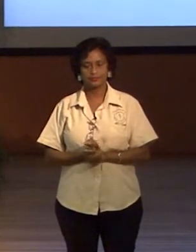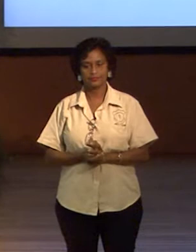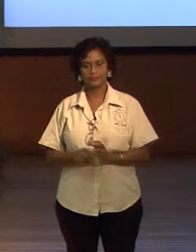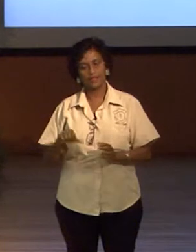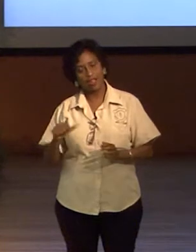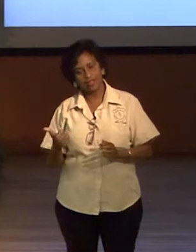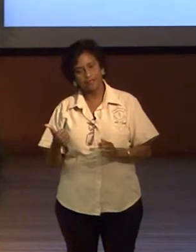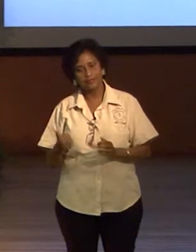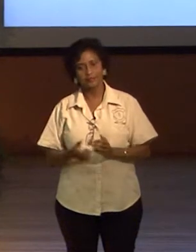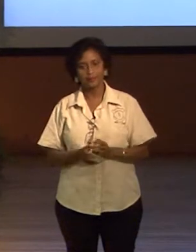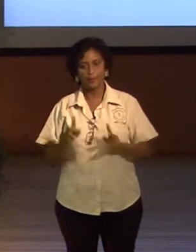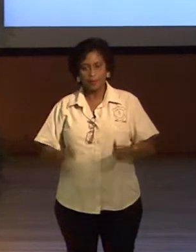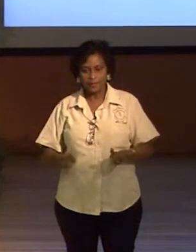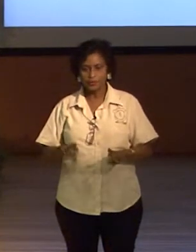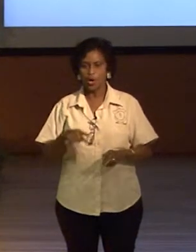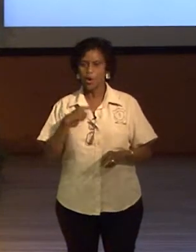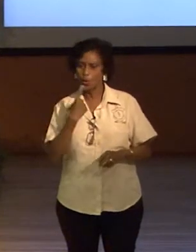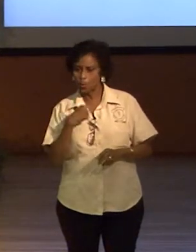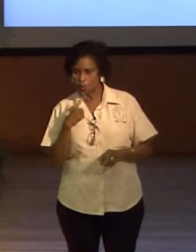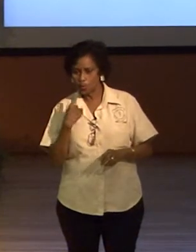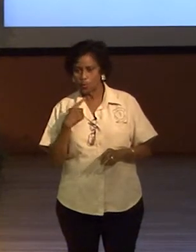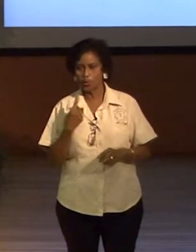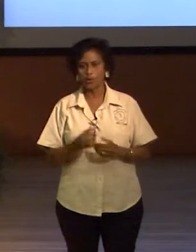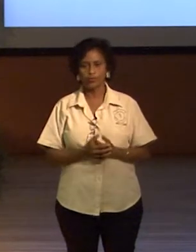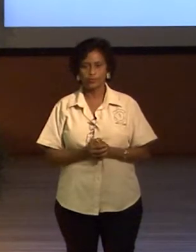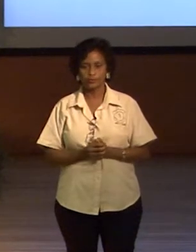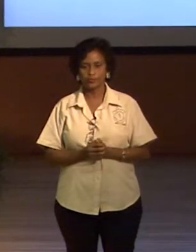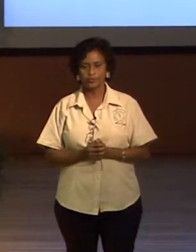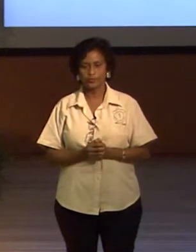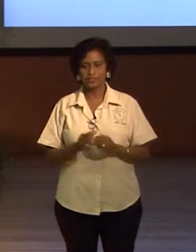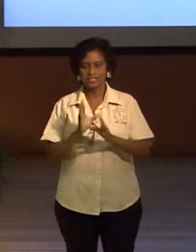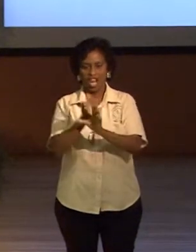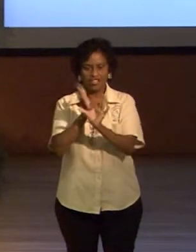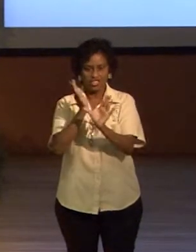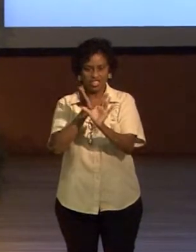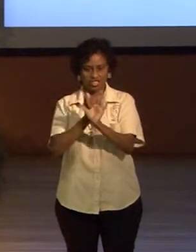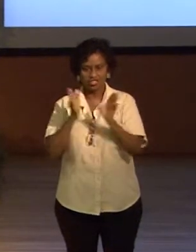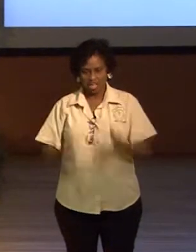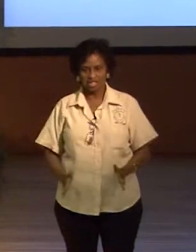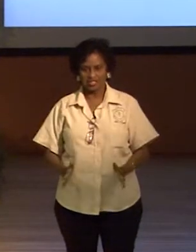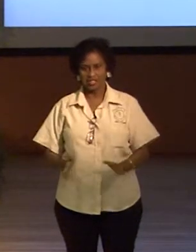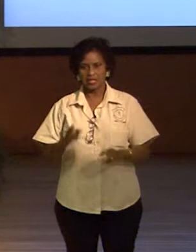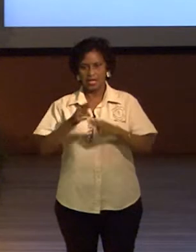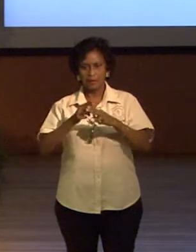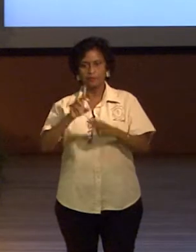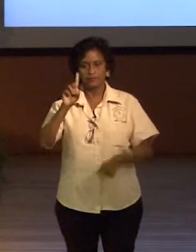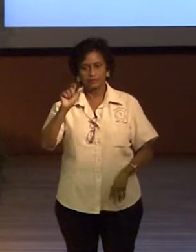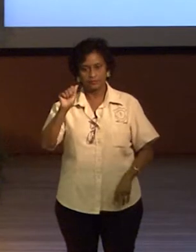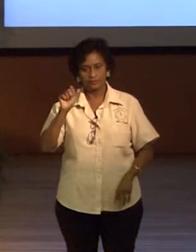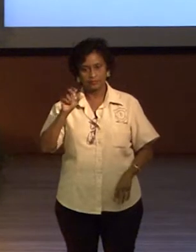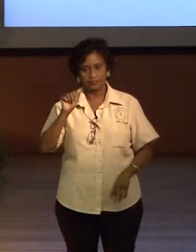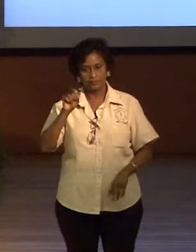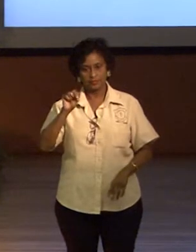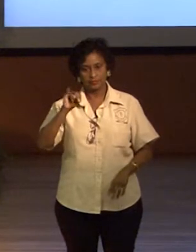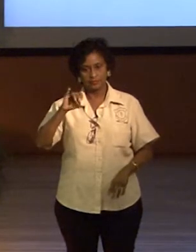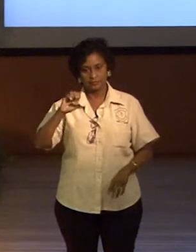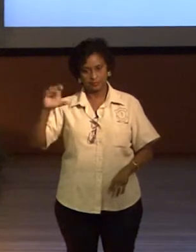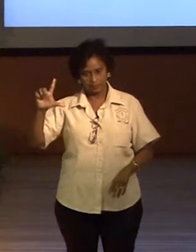an economist, is a psychologist, who has become a kind of economist. He's founded